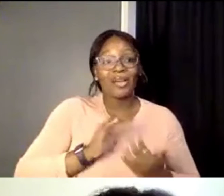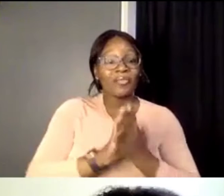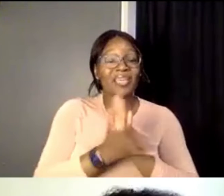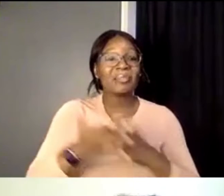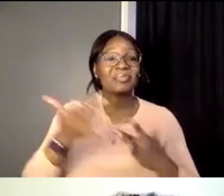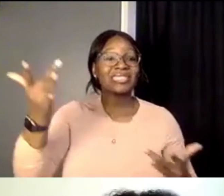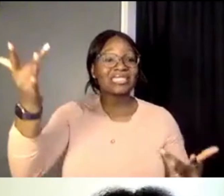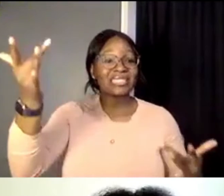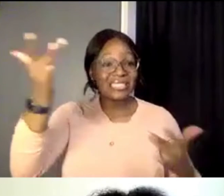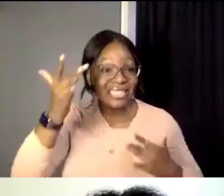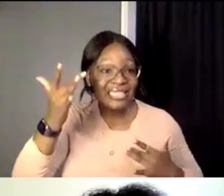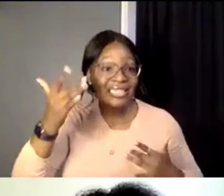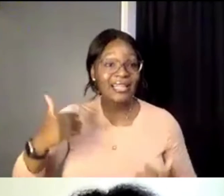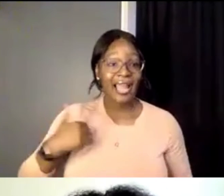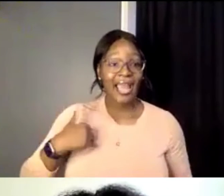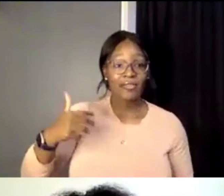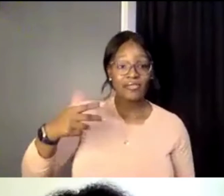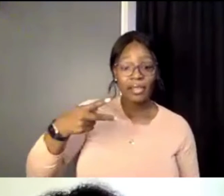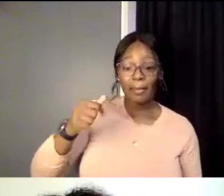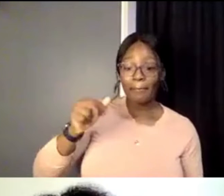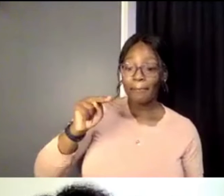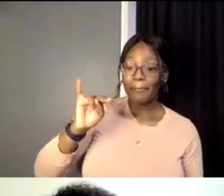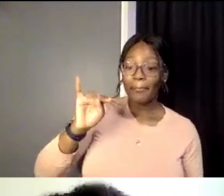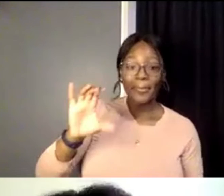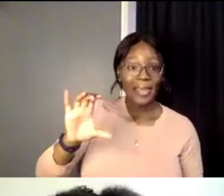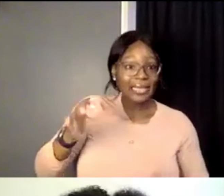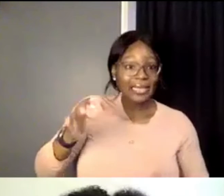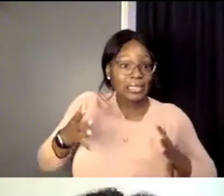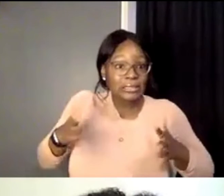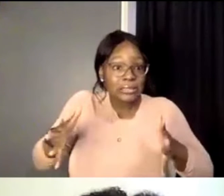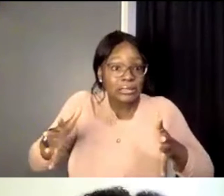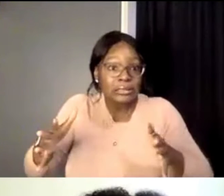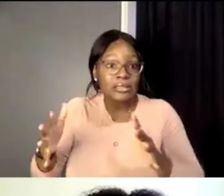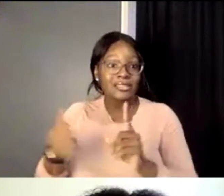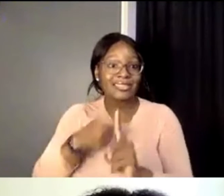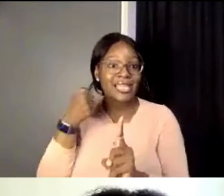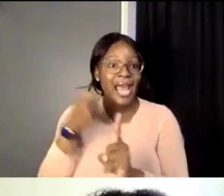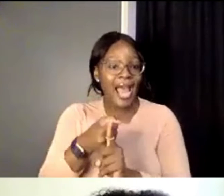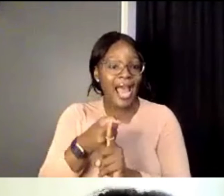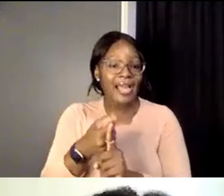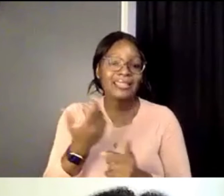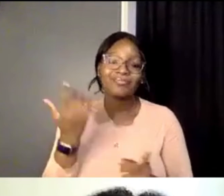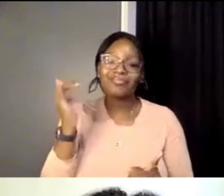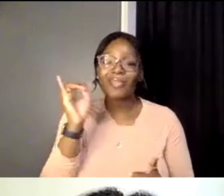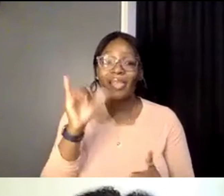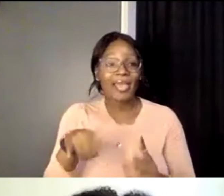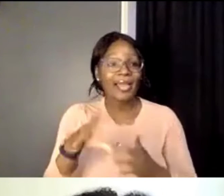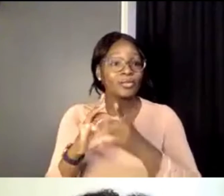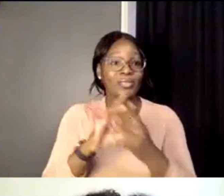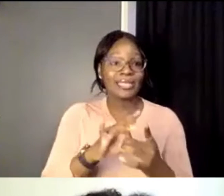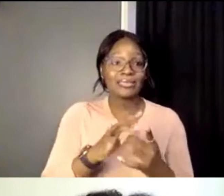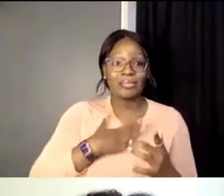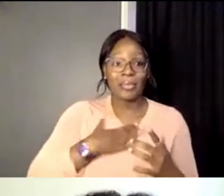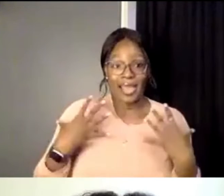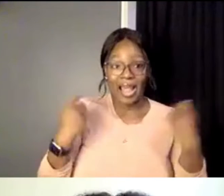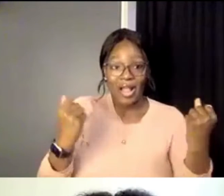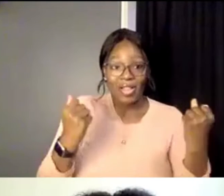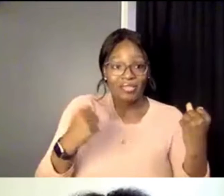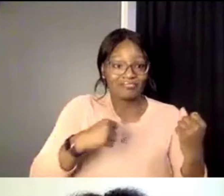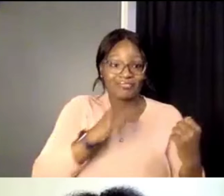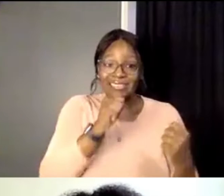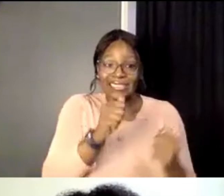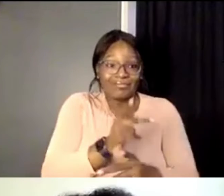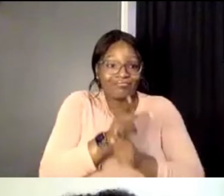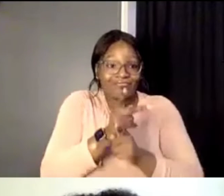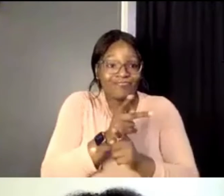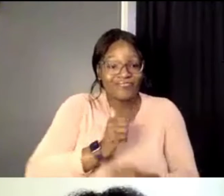I've had panic attacks, like all these different things from not taking care of myself and not kind of asking for what I needed. So now I